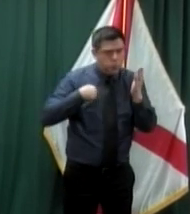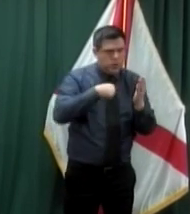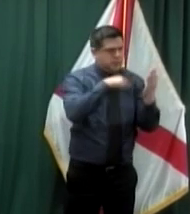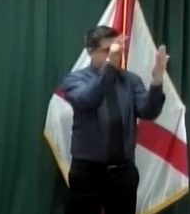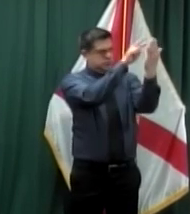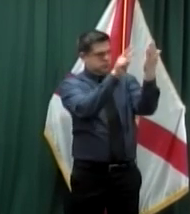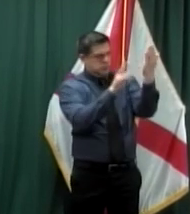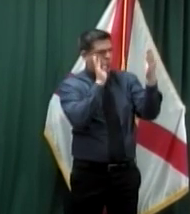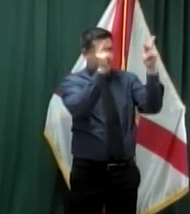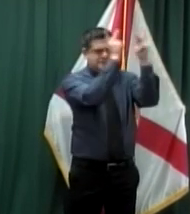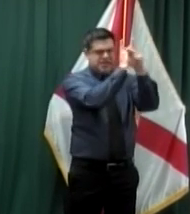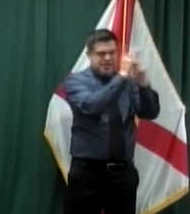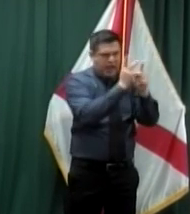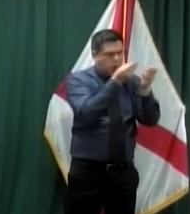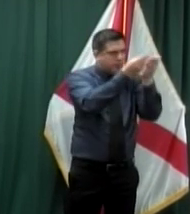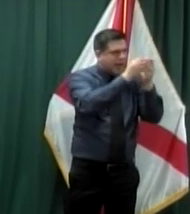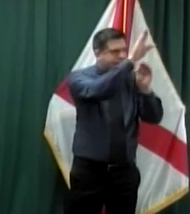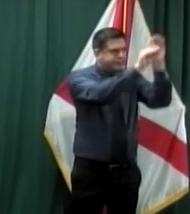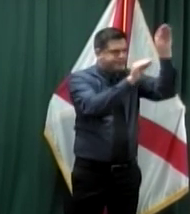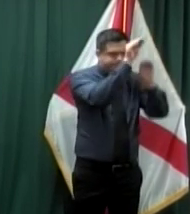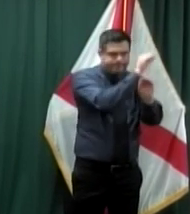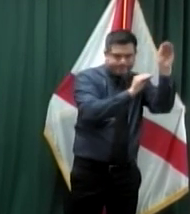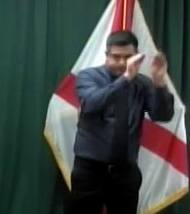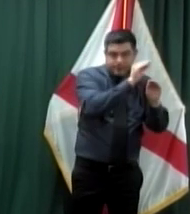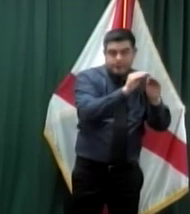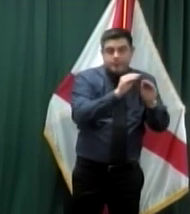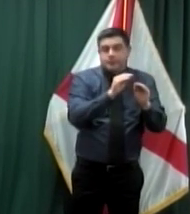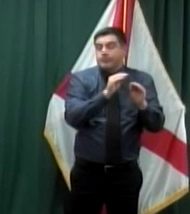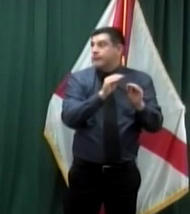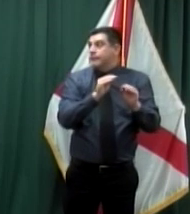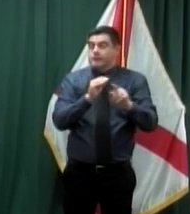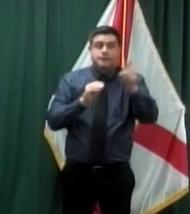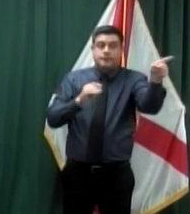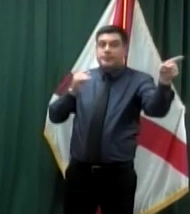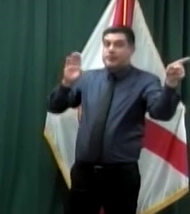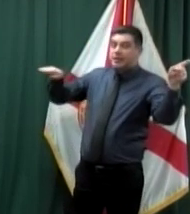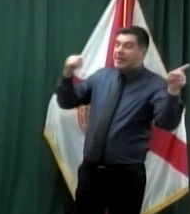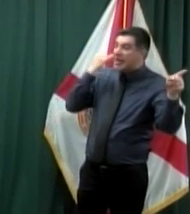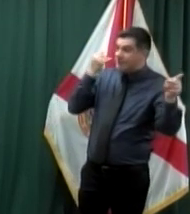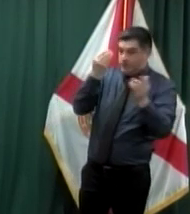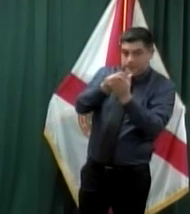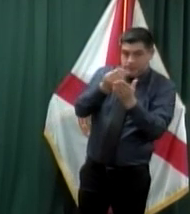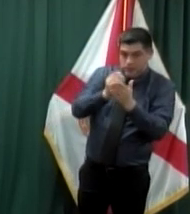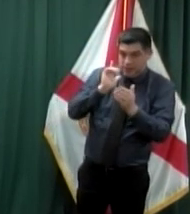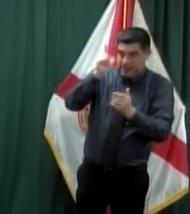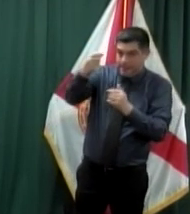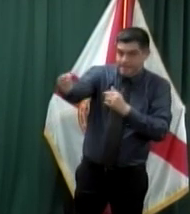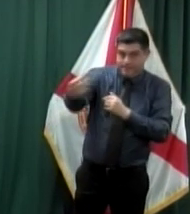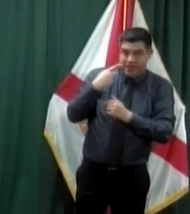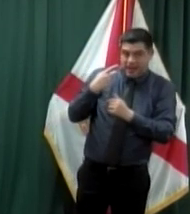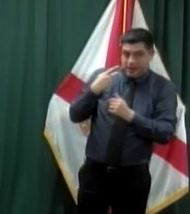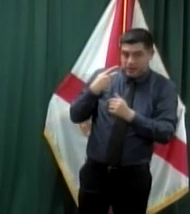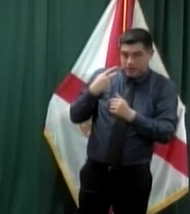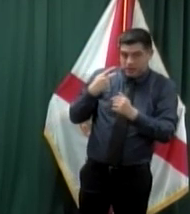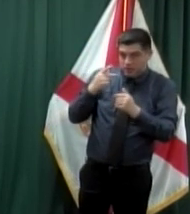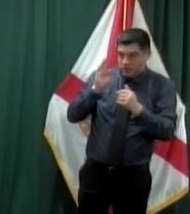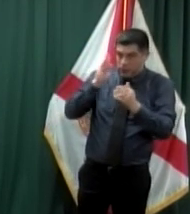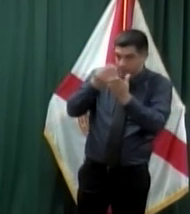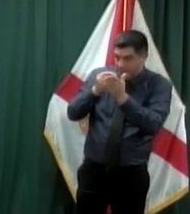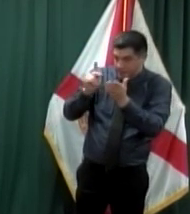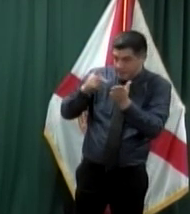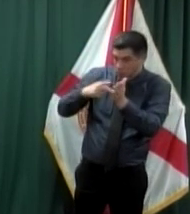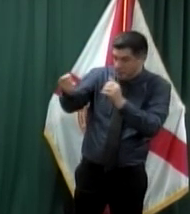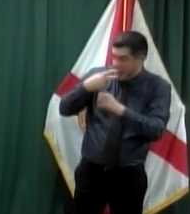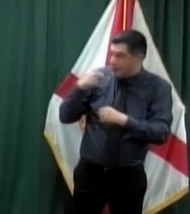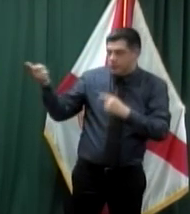pay back. It'd be a grant. That's correct. That's absolutely correct. And of course, I think some of it is, I think a lot of people don't appreciate, the average